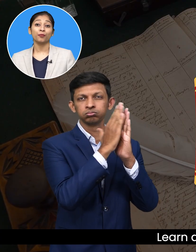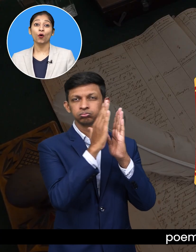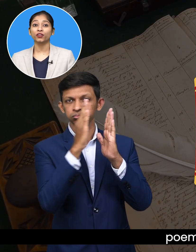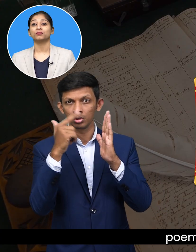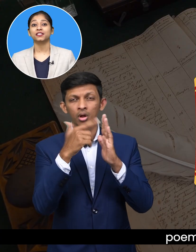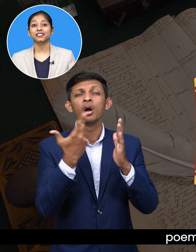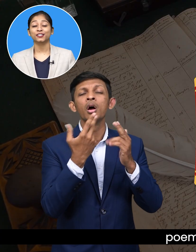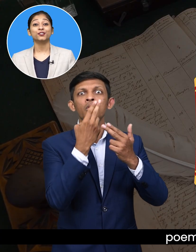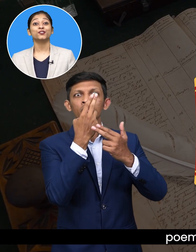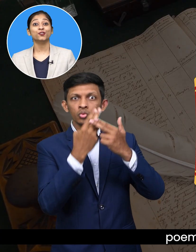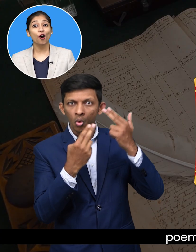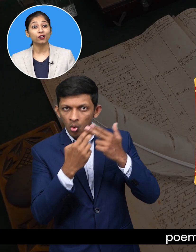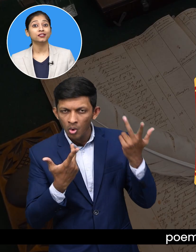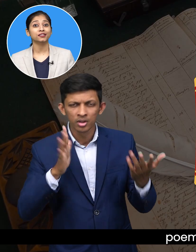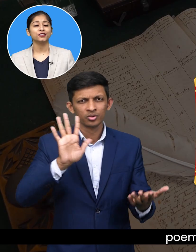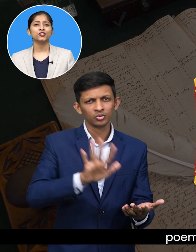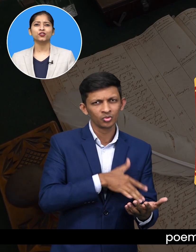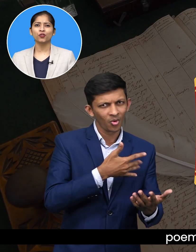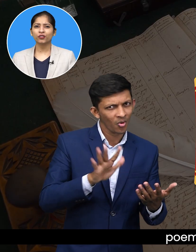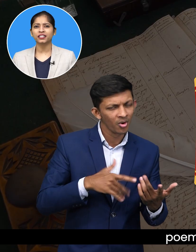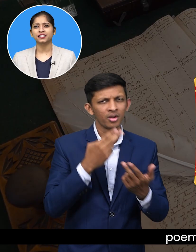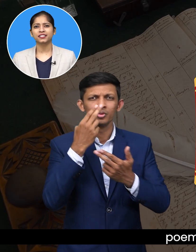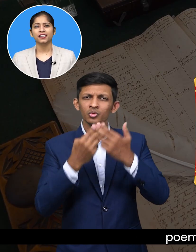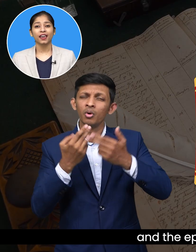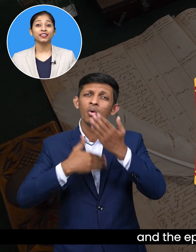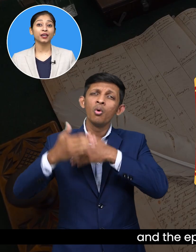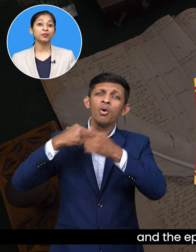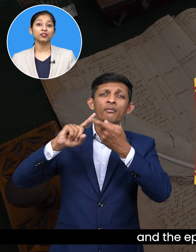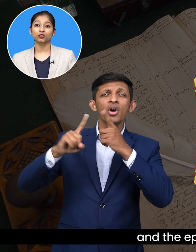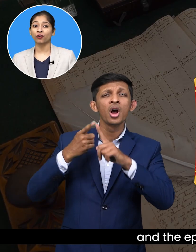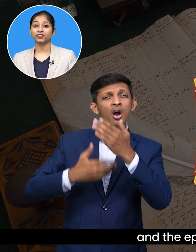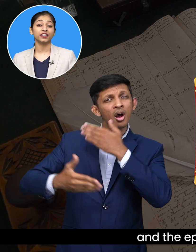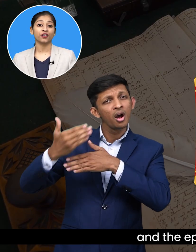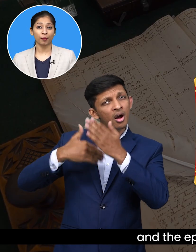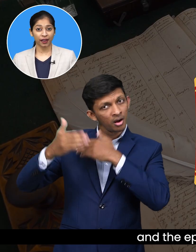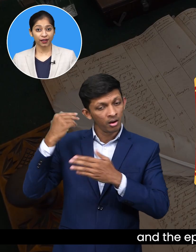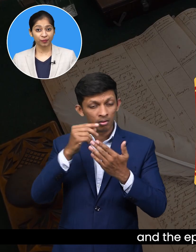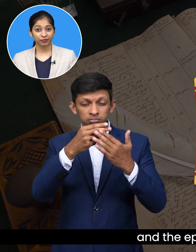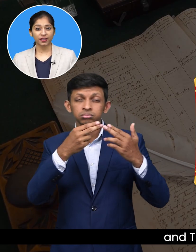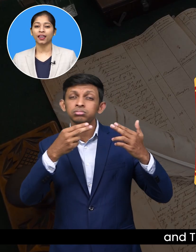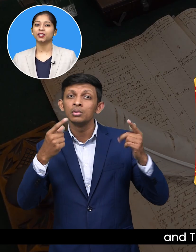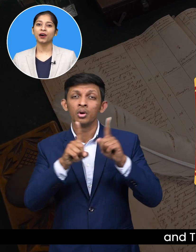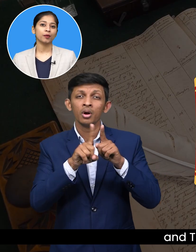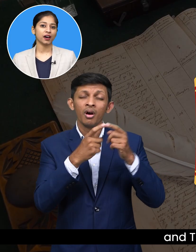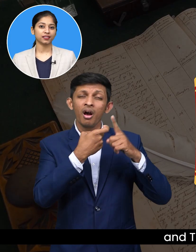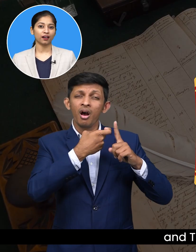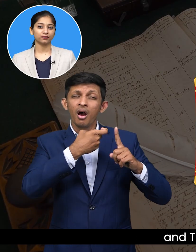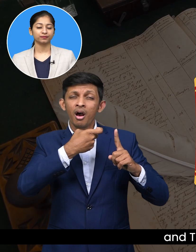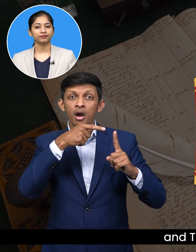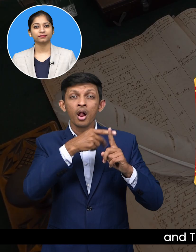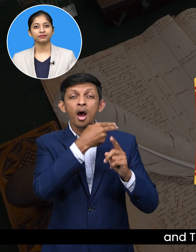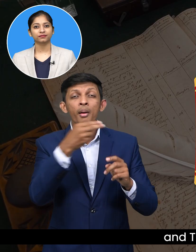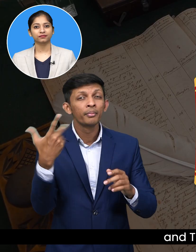books, poems, songs, stories, and the epics of the Ramayana and the